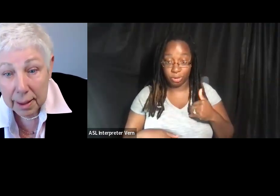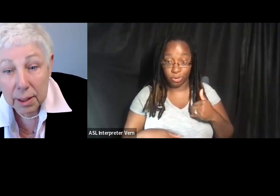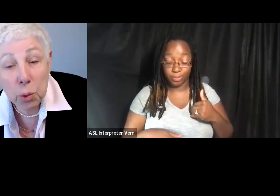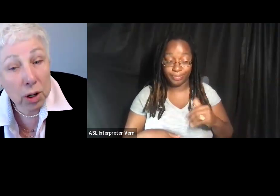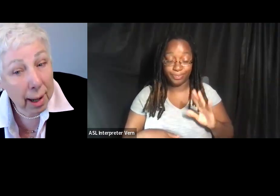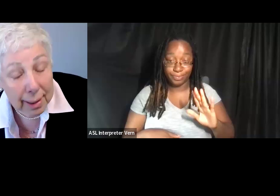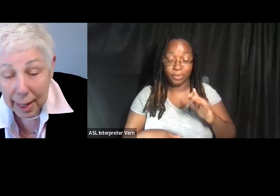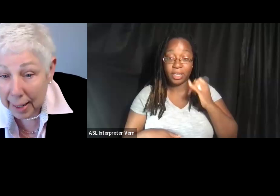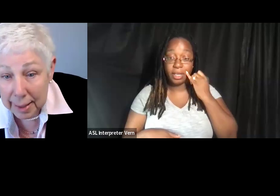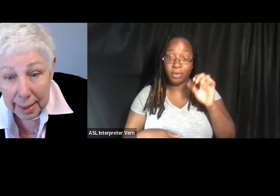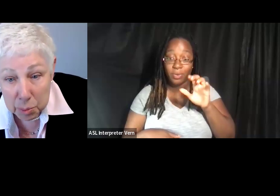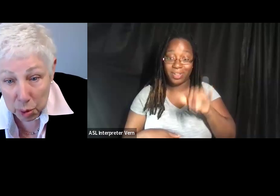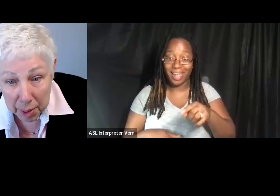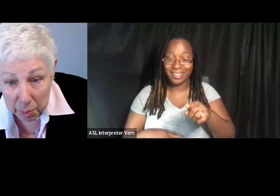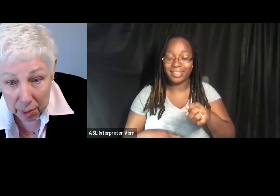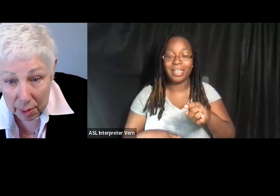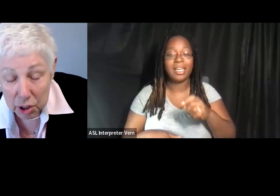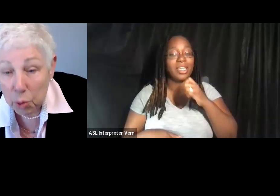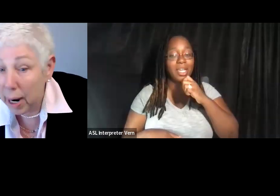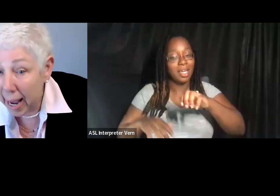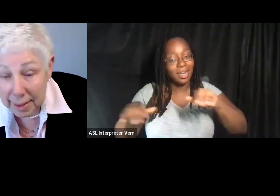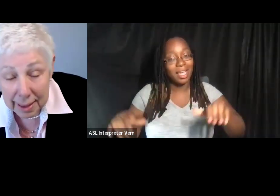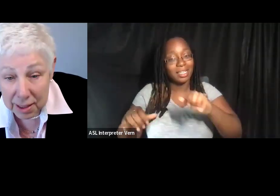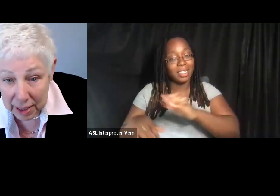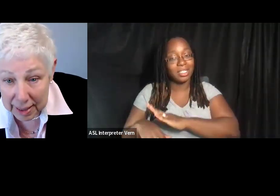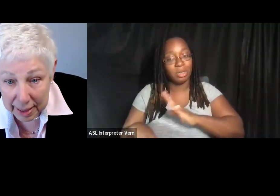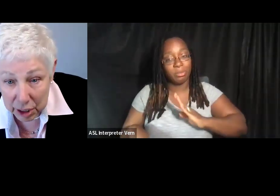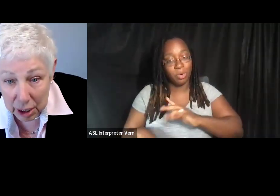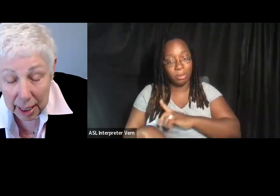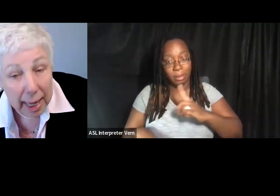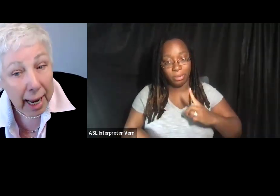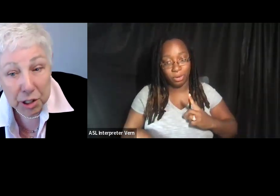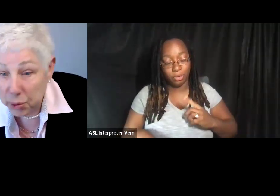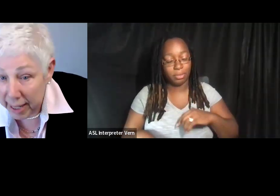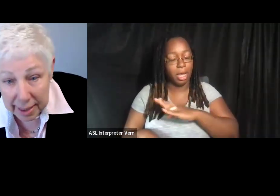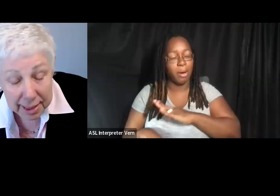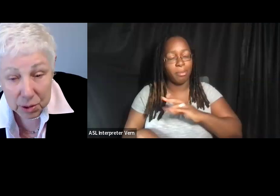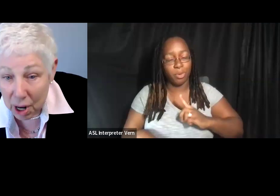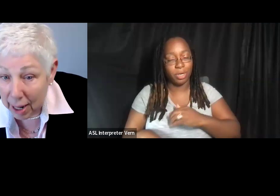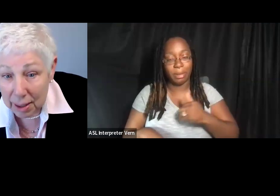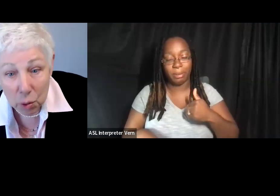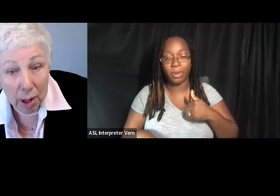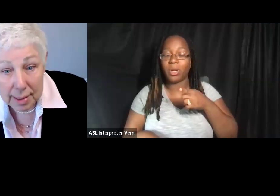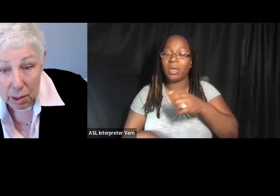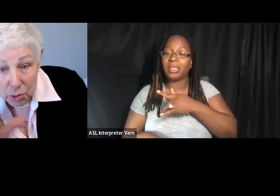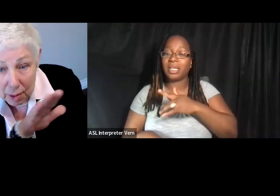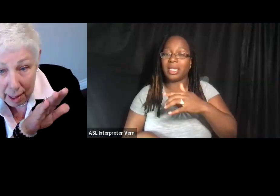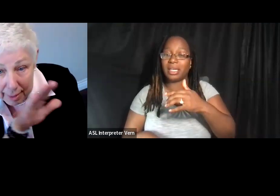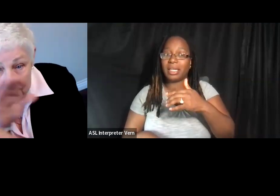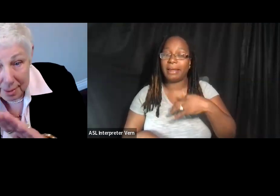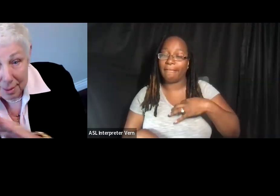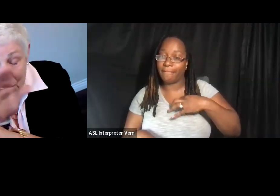that, you are not acting as a board member. You are acting as a volunteer, and you need to not cross